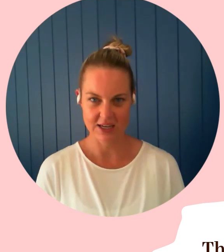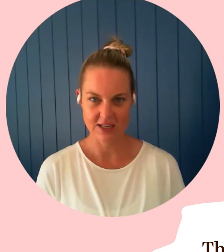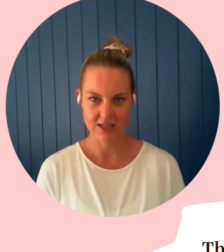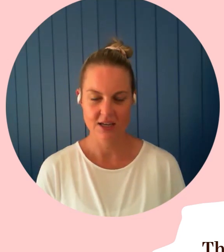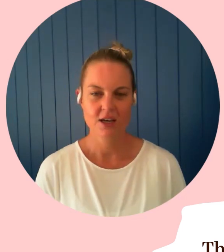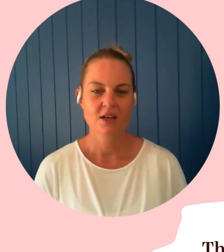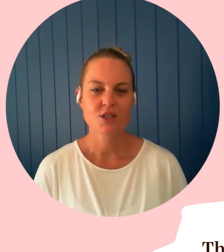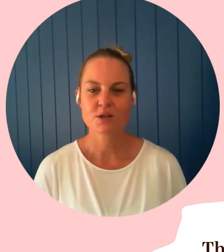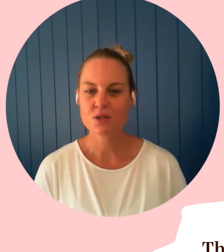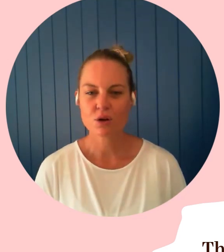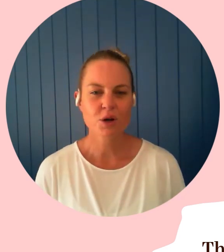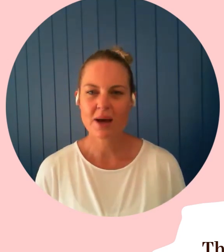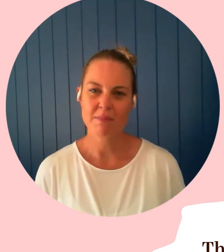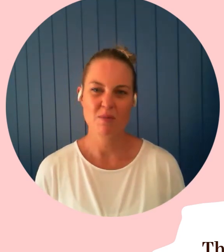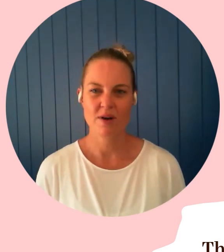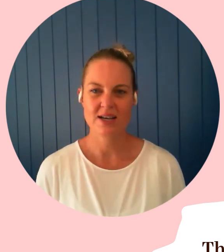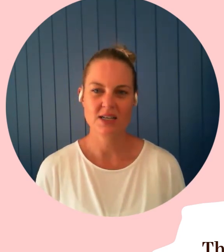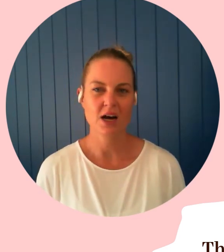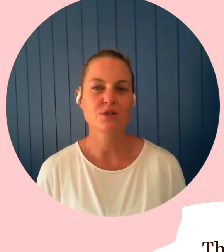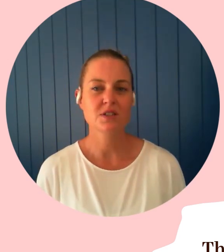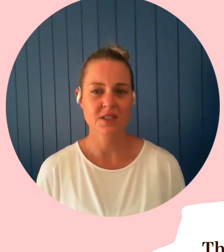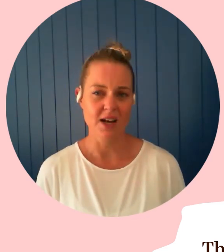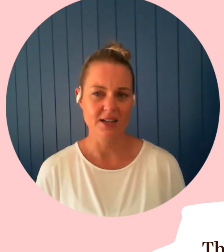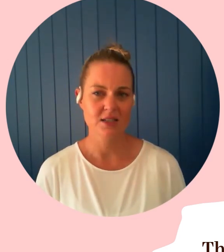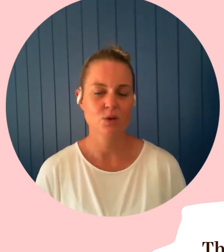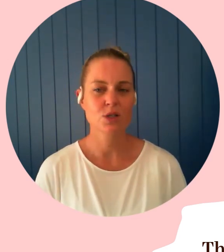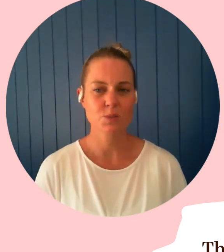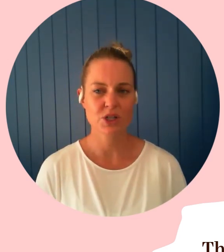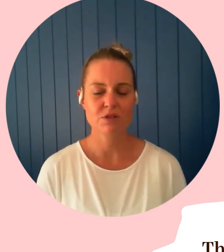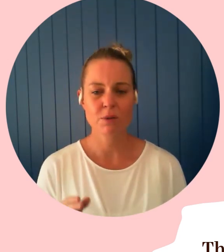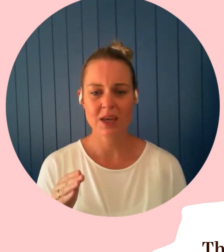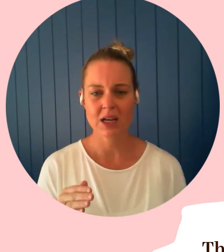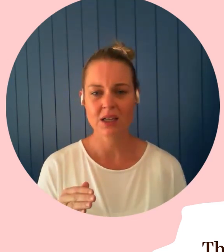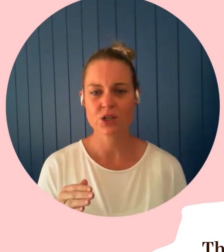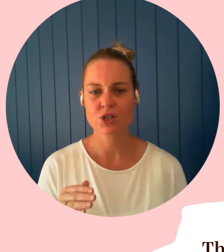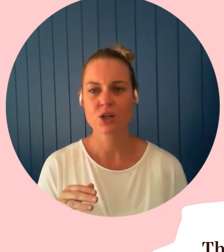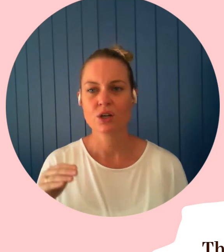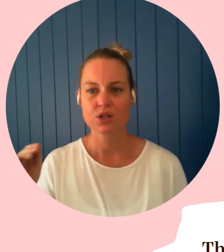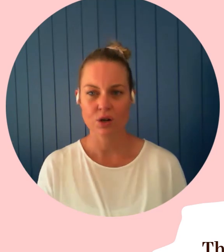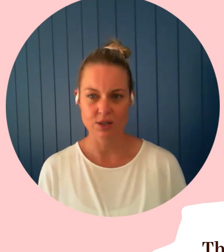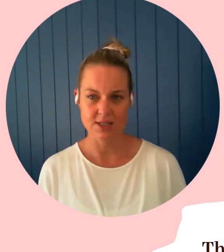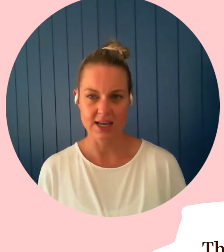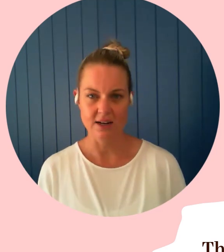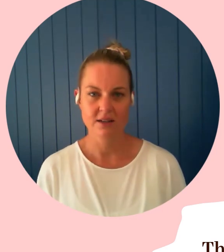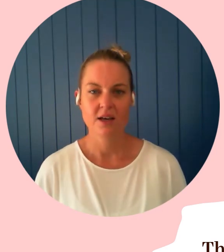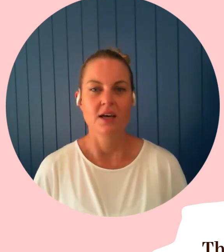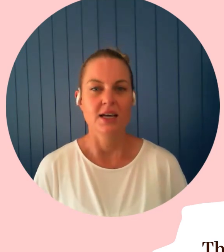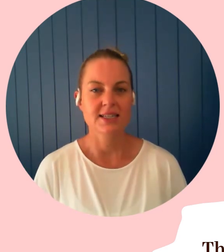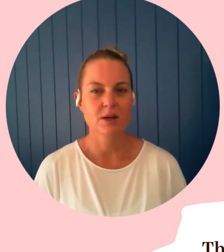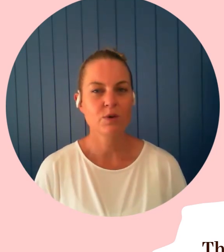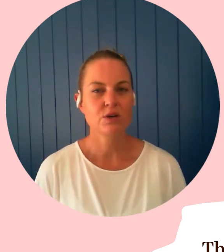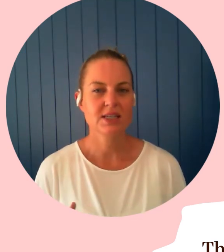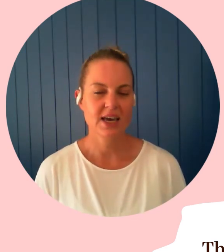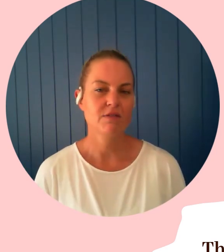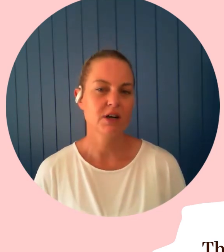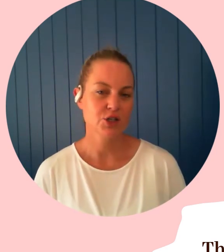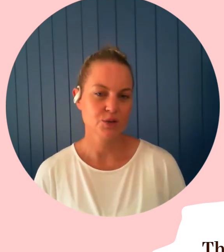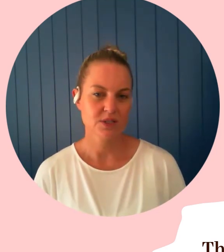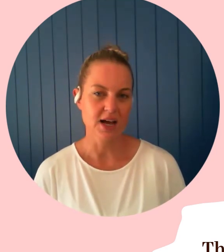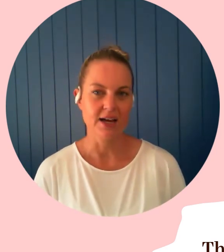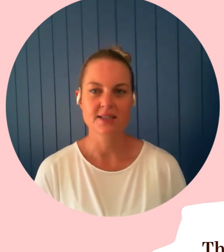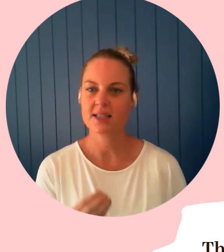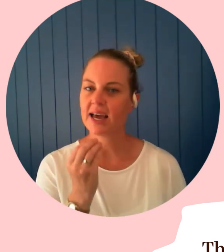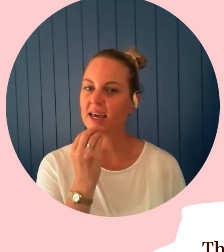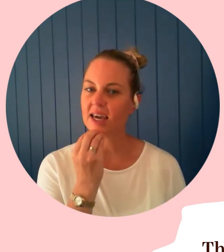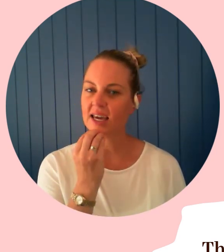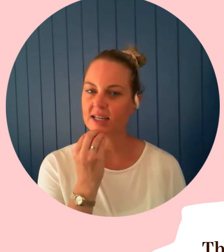speak. So it's not about memorizing hundreds of signs or switching from English to Auslan. Instead, we use key functional